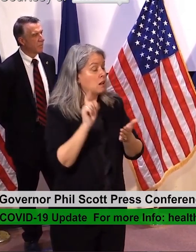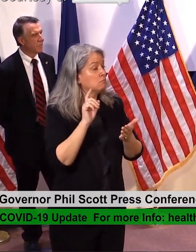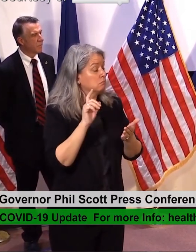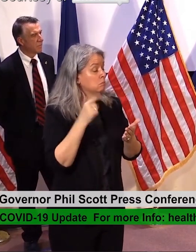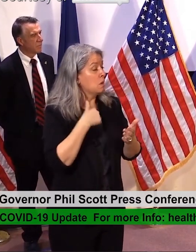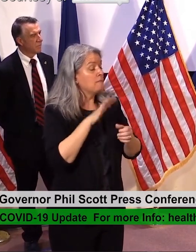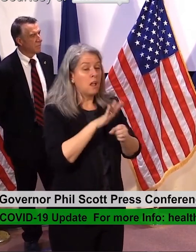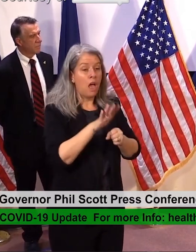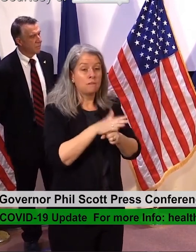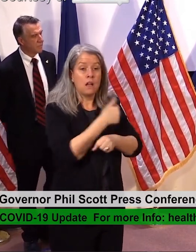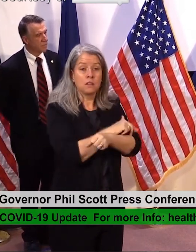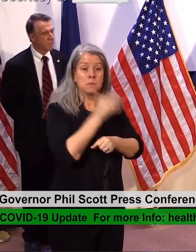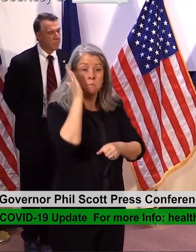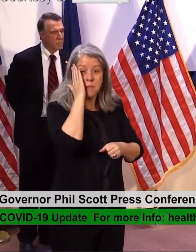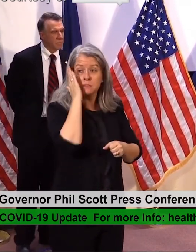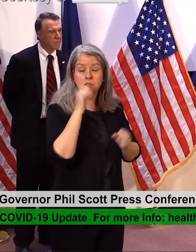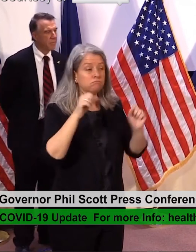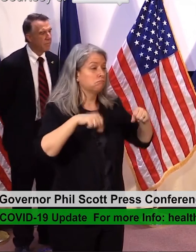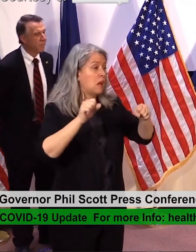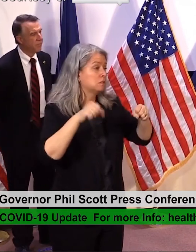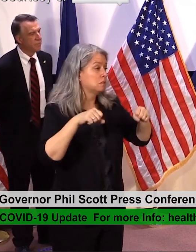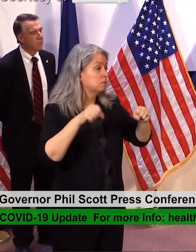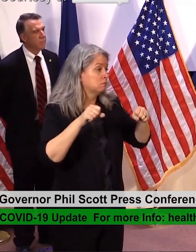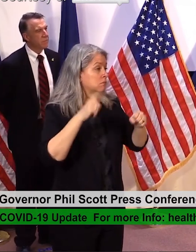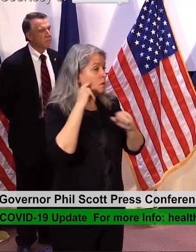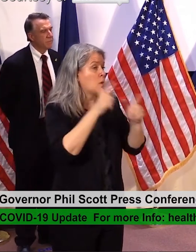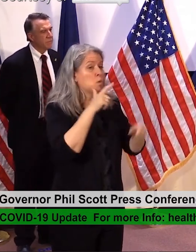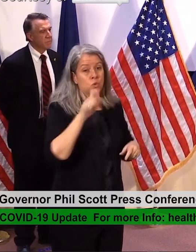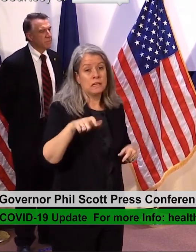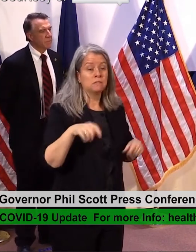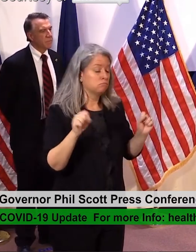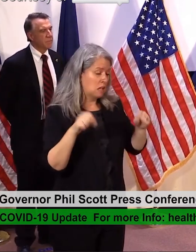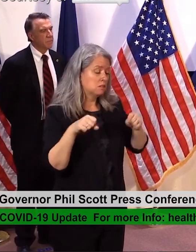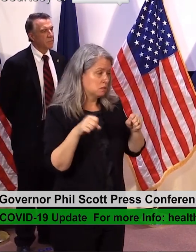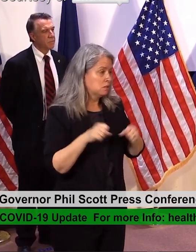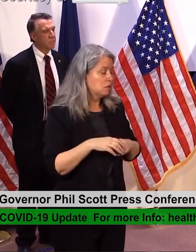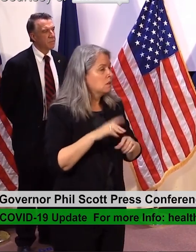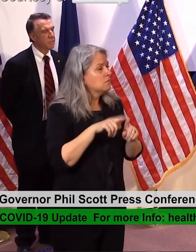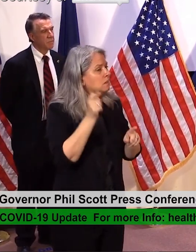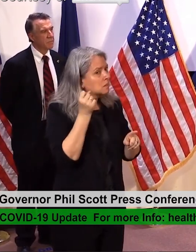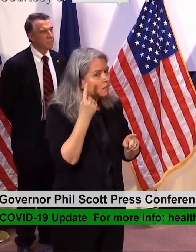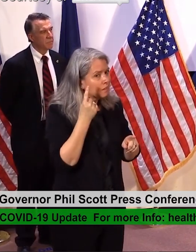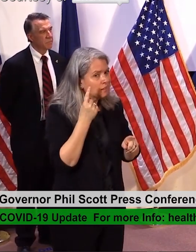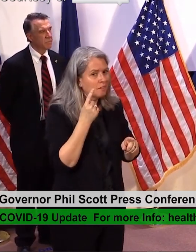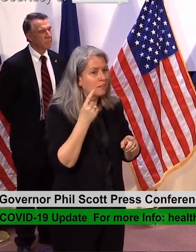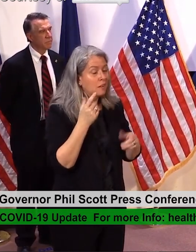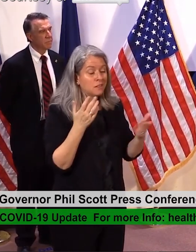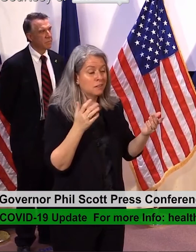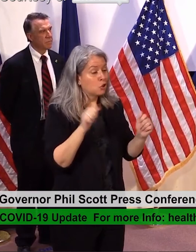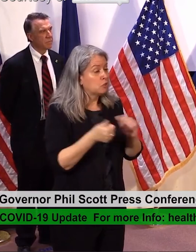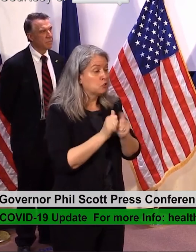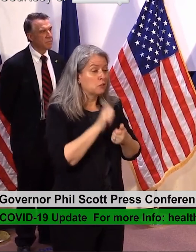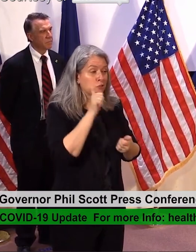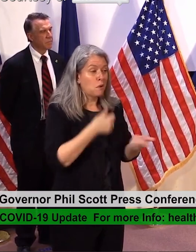hospital bed resources to care for all those who would need a hospital bed. It's important, though, to remember that those numbers can change, and